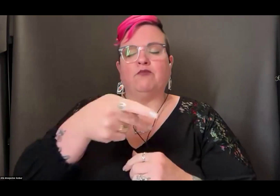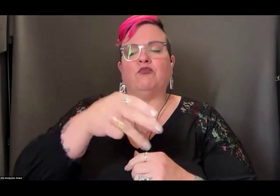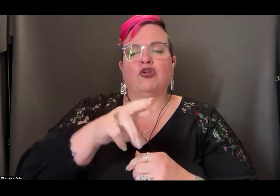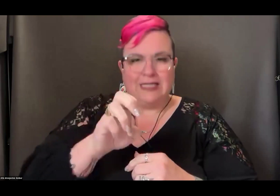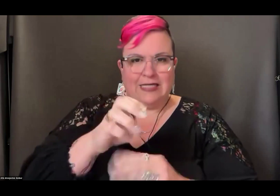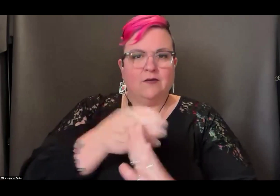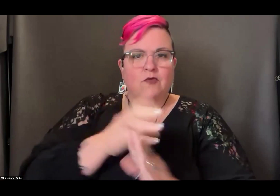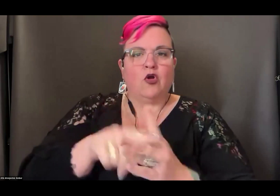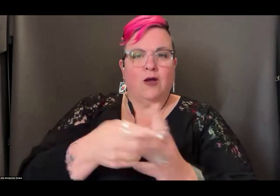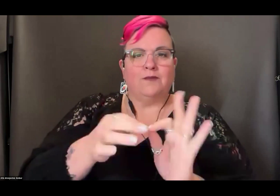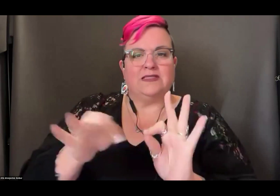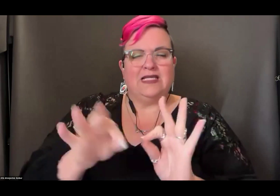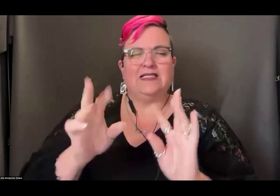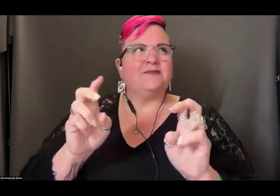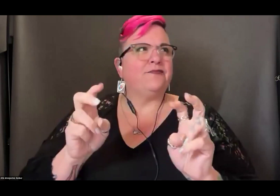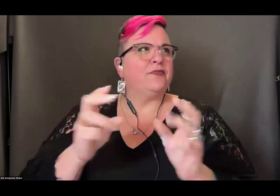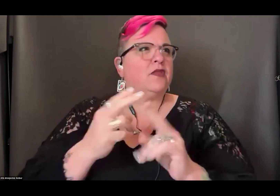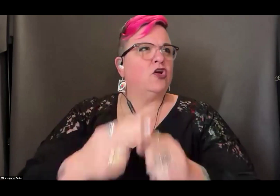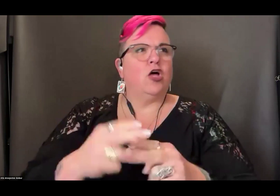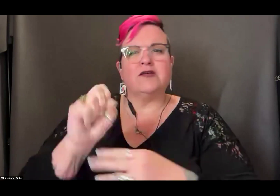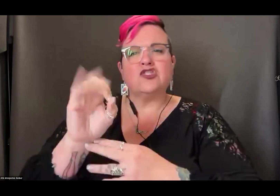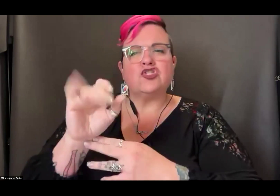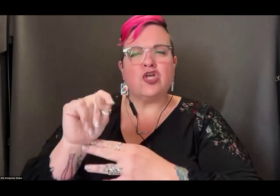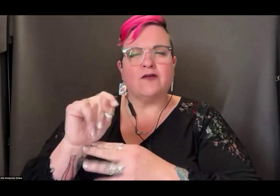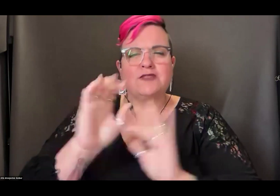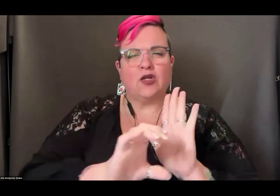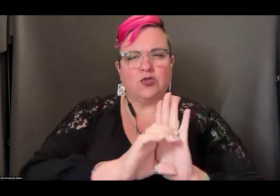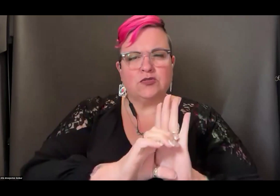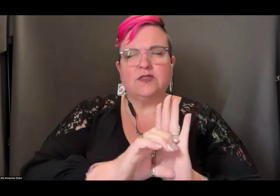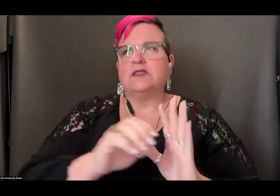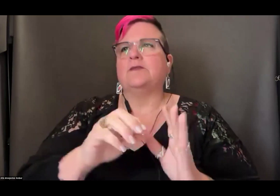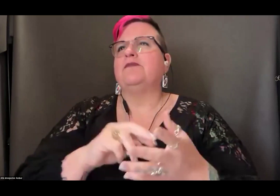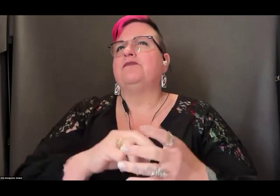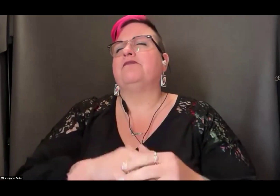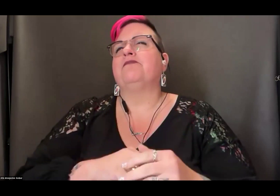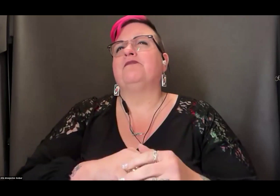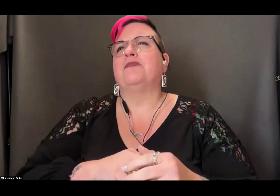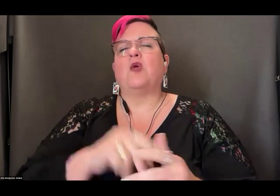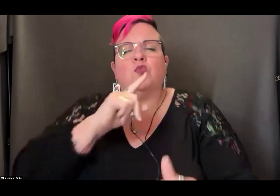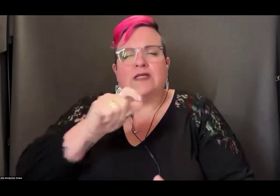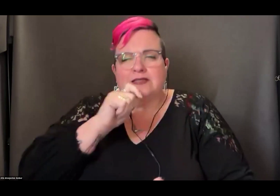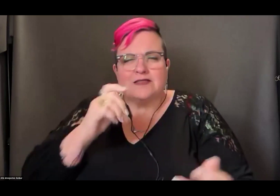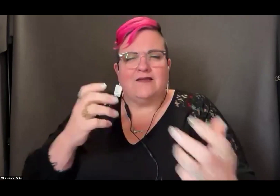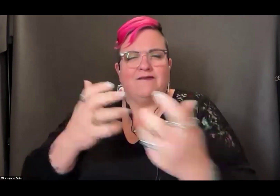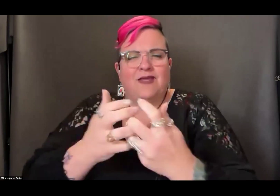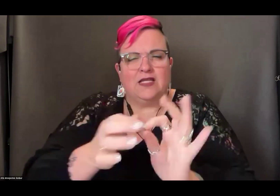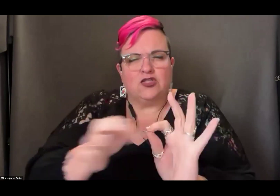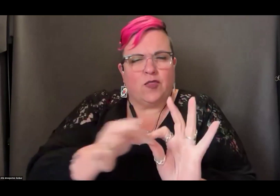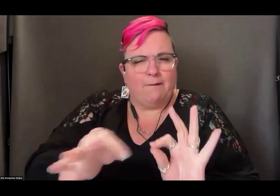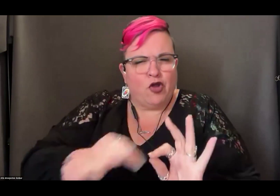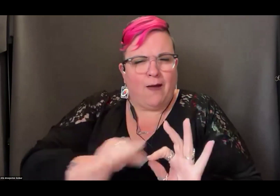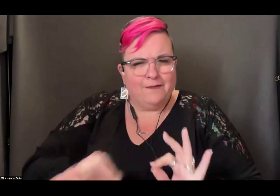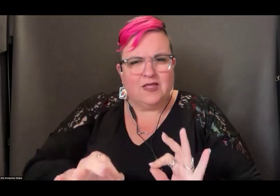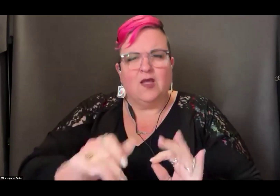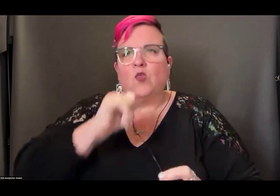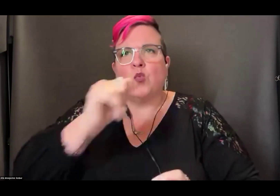soft characteristics, if you will, the that doesn't necessarily fit into the prompt, won't